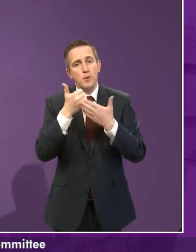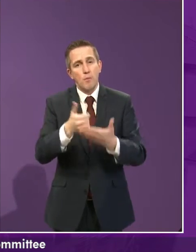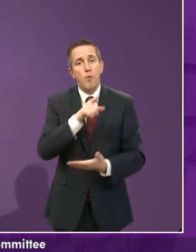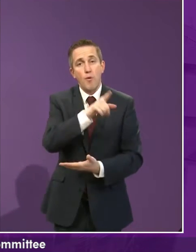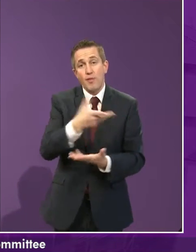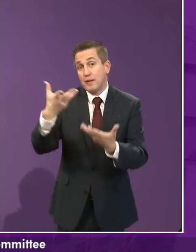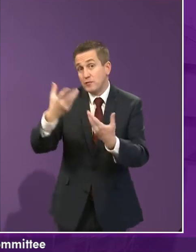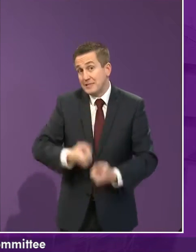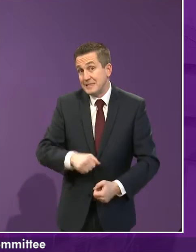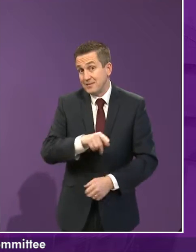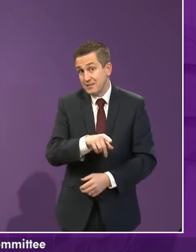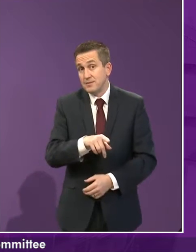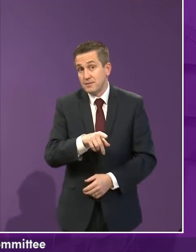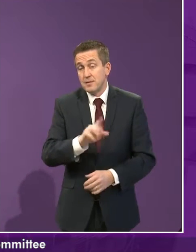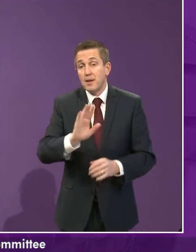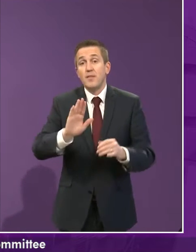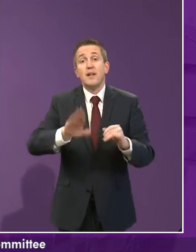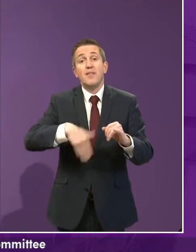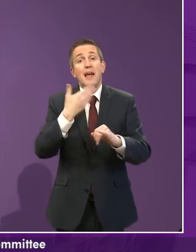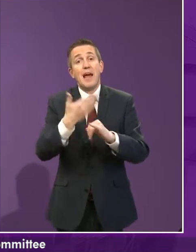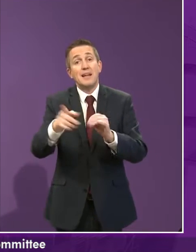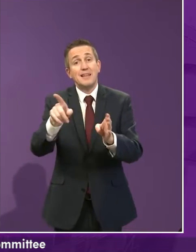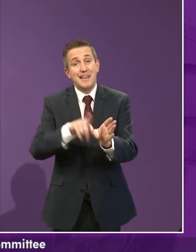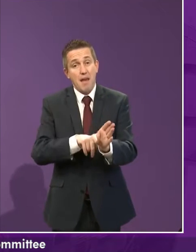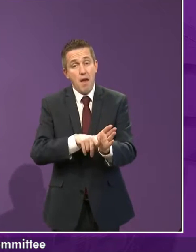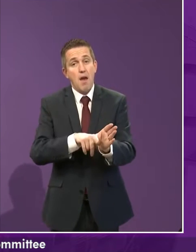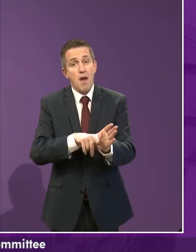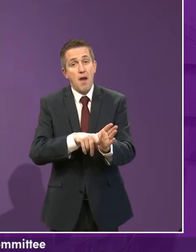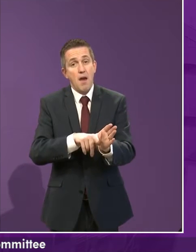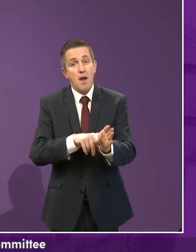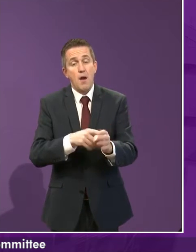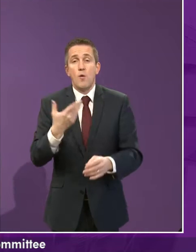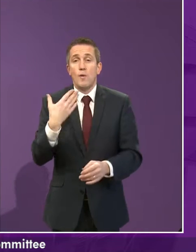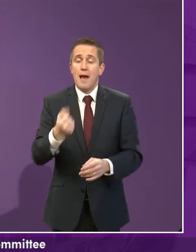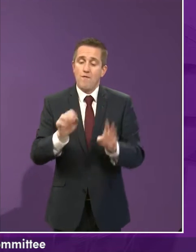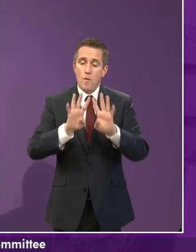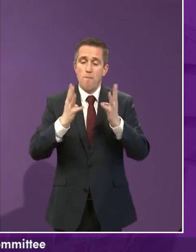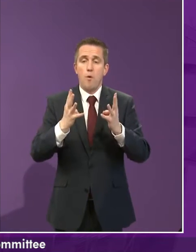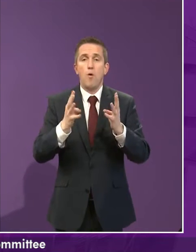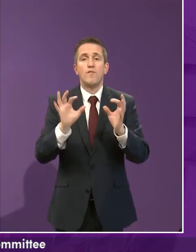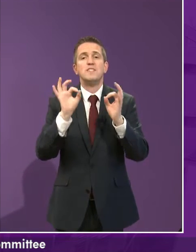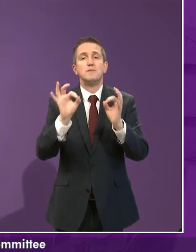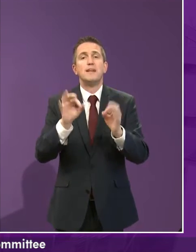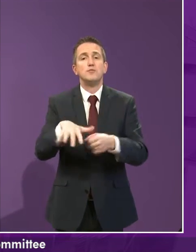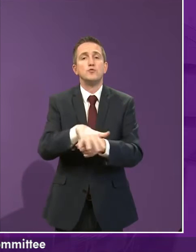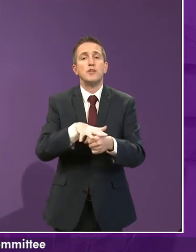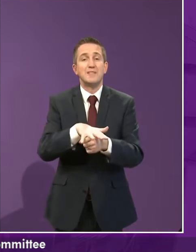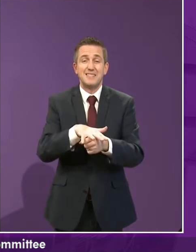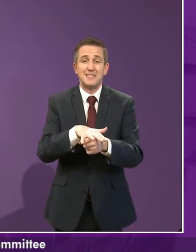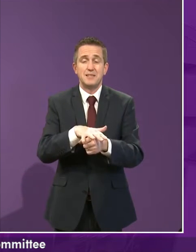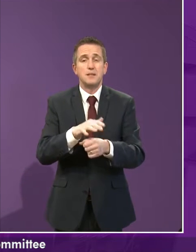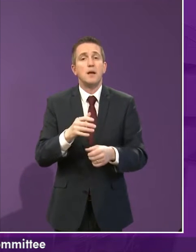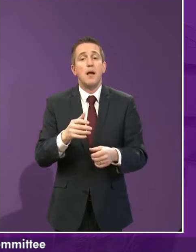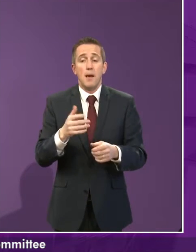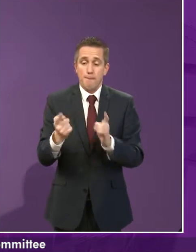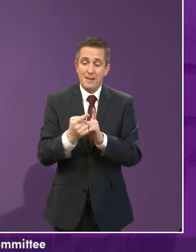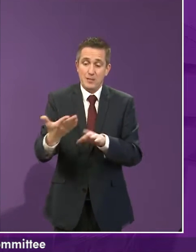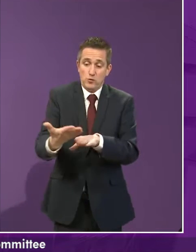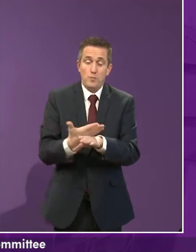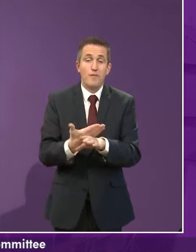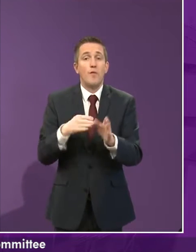the end of the year, we have our Special Circumstances Board, which happens just before the exam board. And